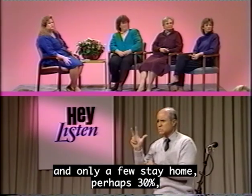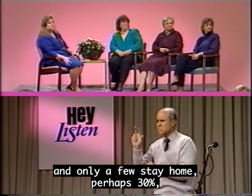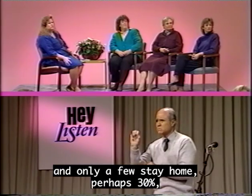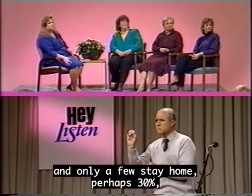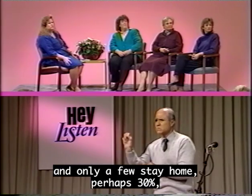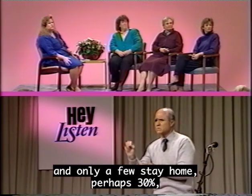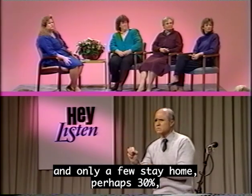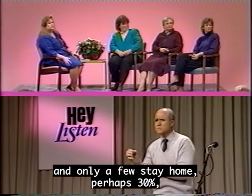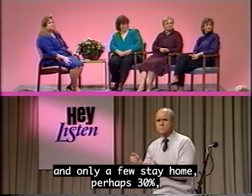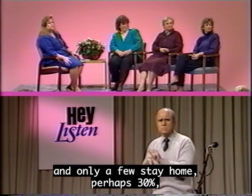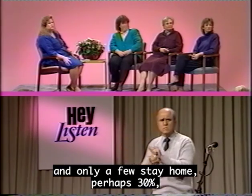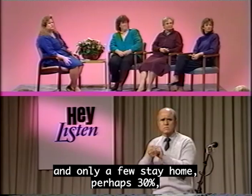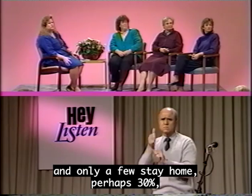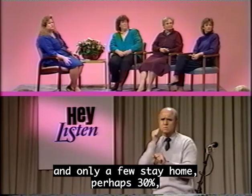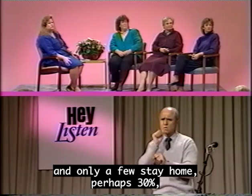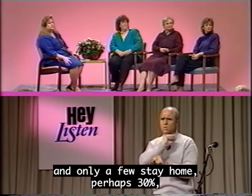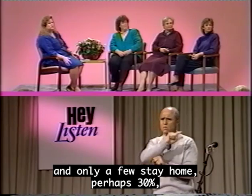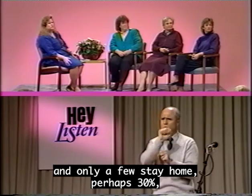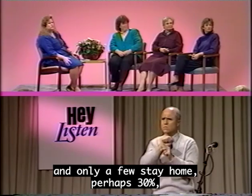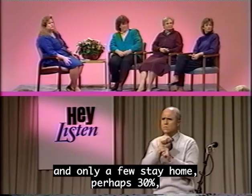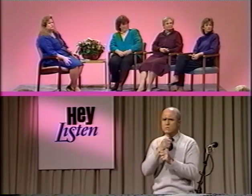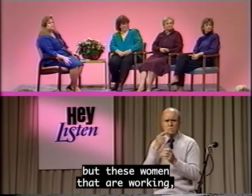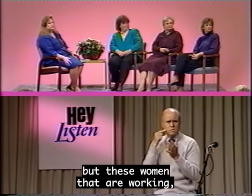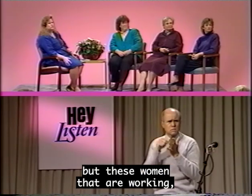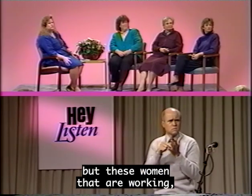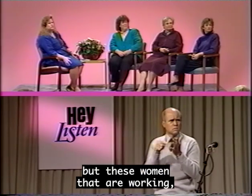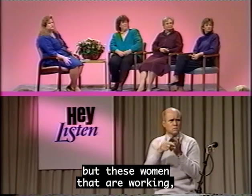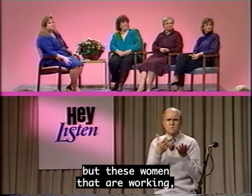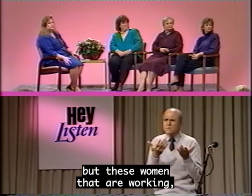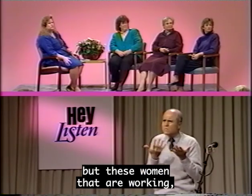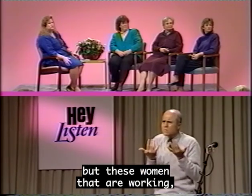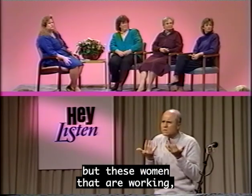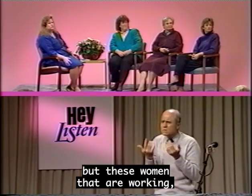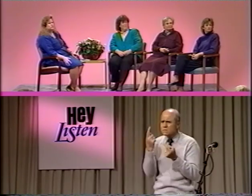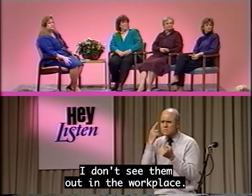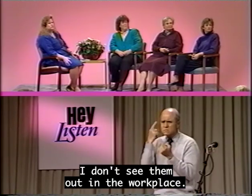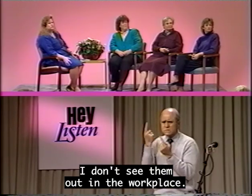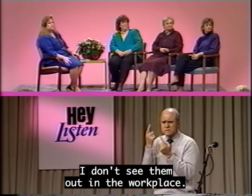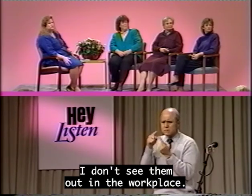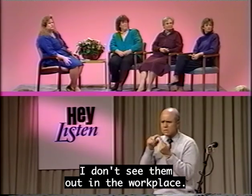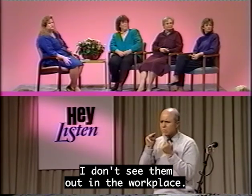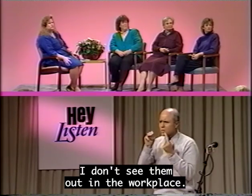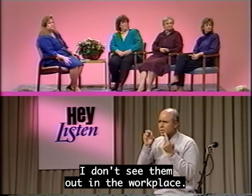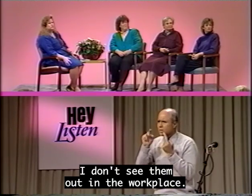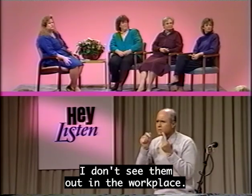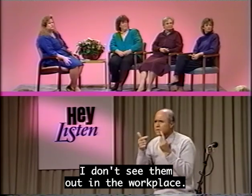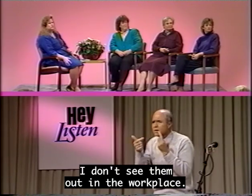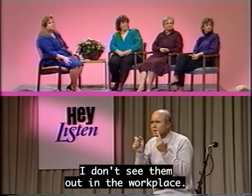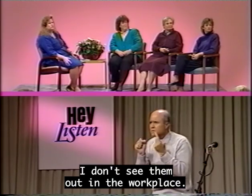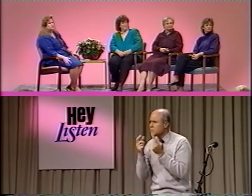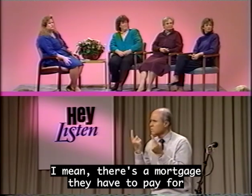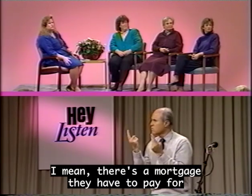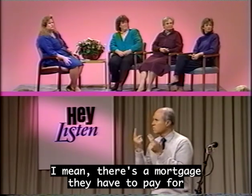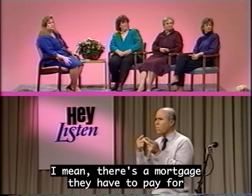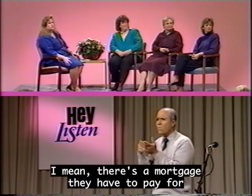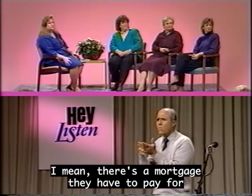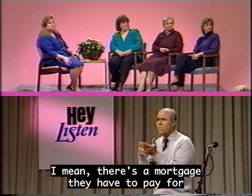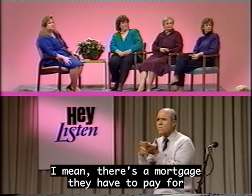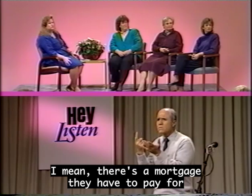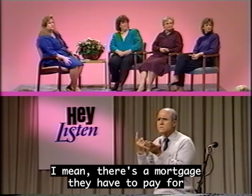only a few stay home, perhaps 30%. But these women that are working, I don't see them out in the workplace. I mean, there's a mortgage they have to